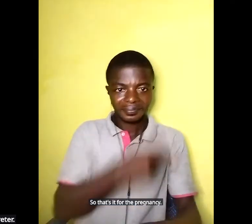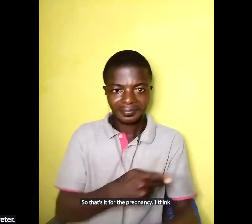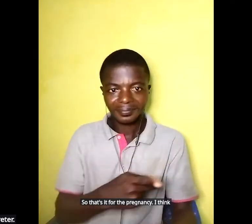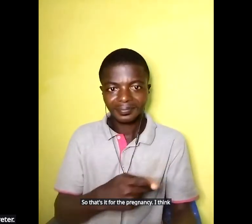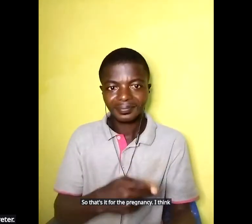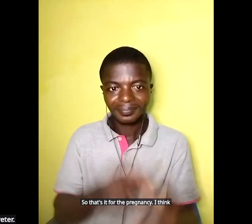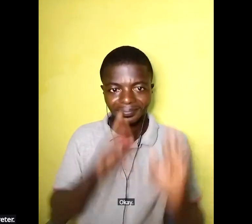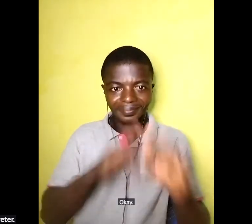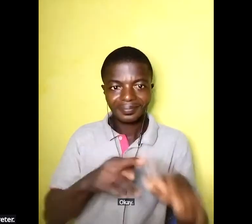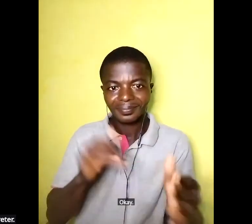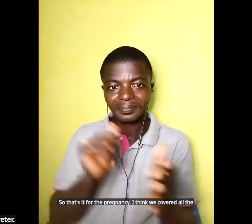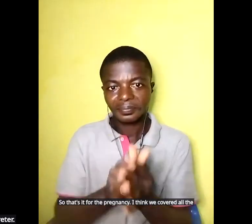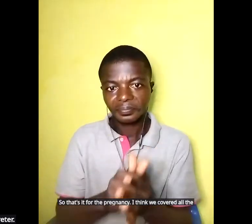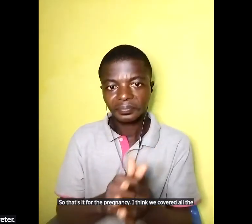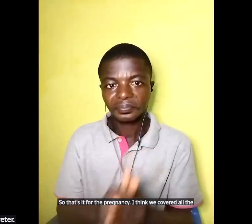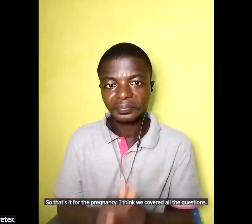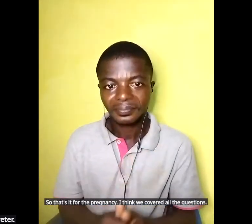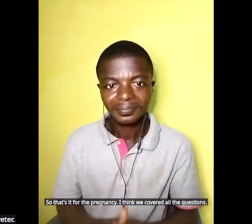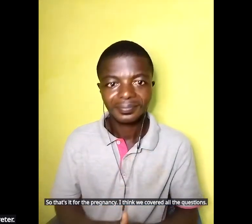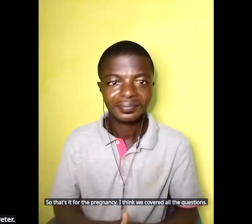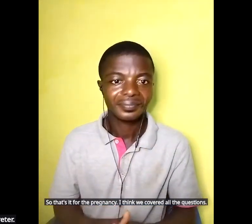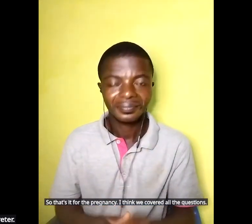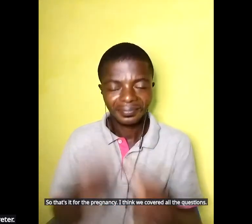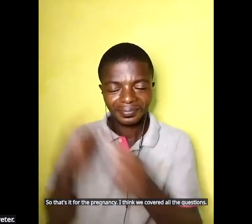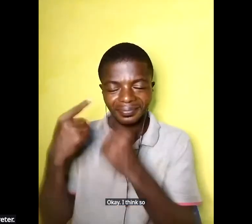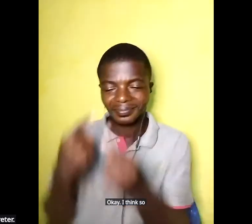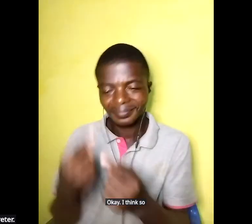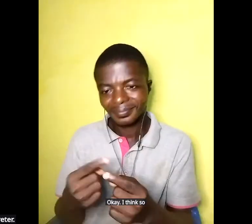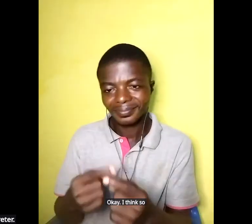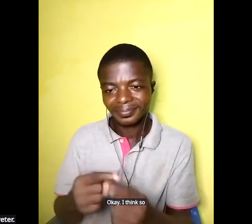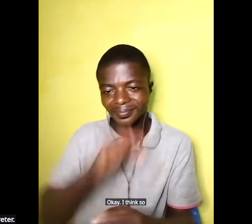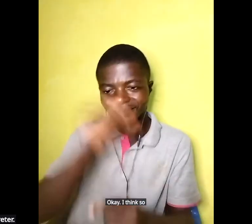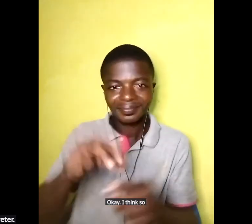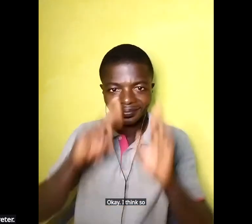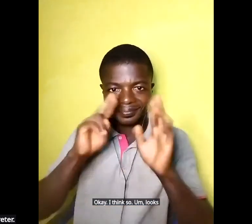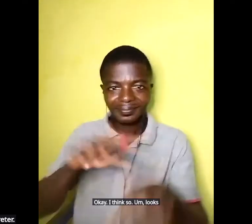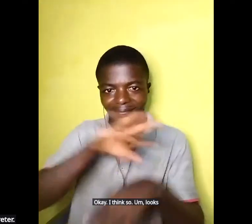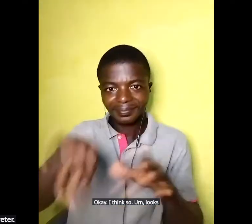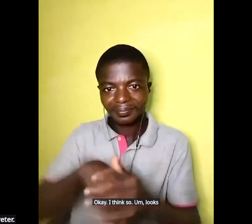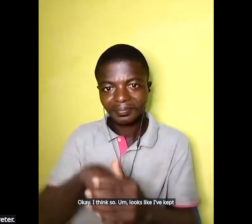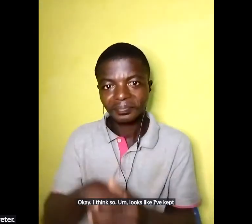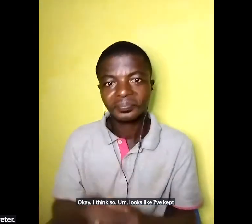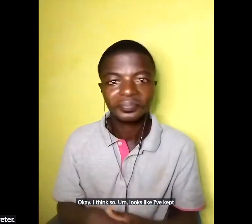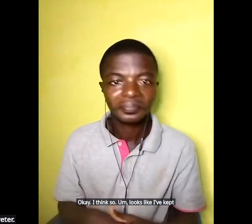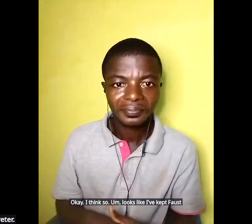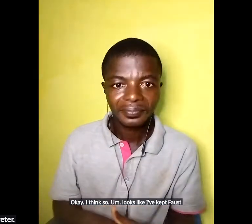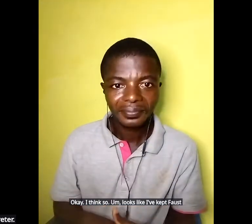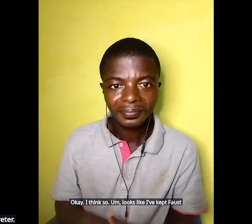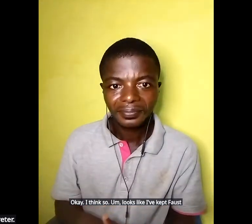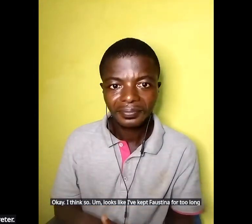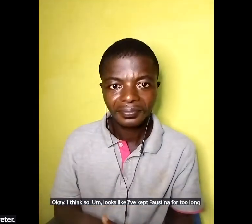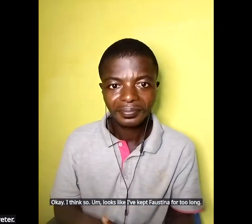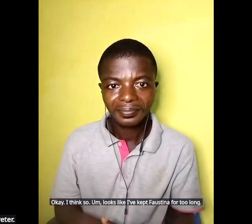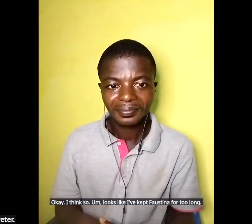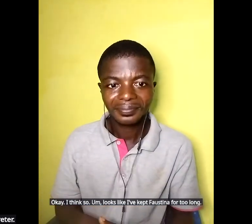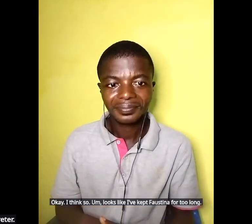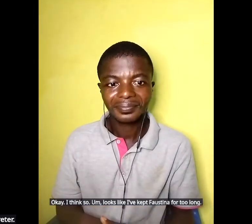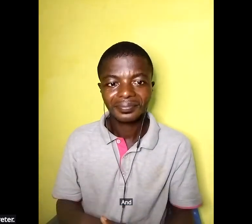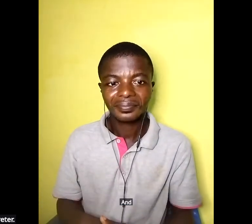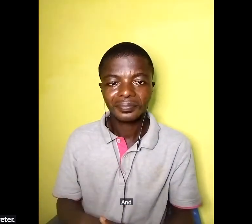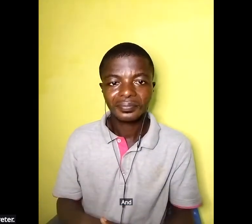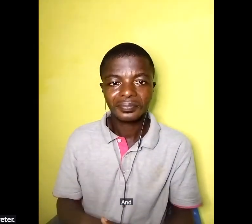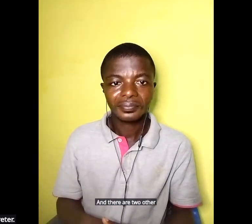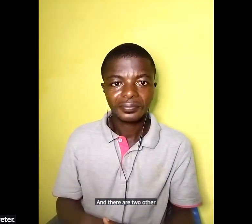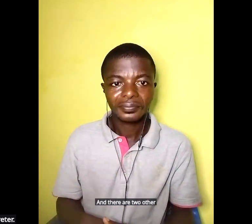we covered all the questions. I think so. Looks like I've kept Faustina for too long, and there Mm. are two